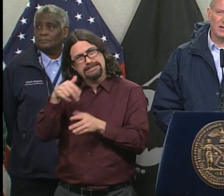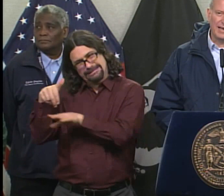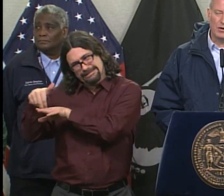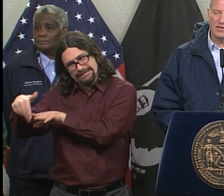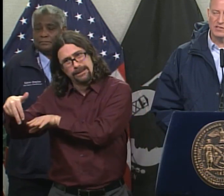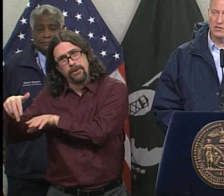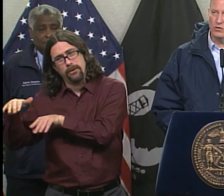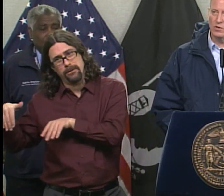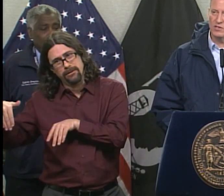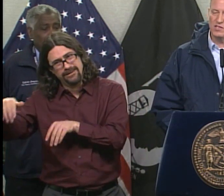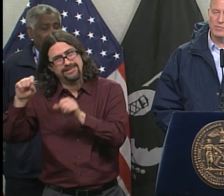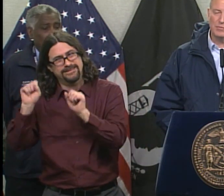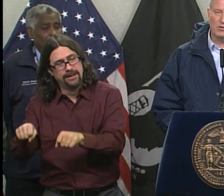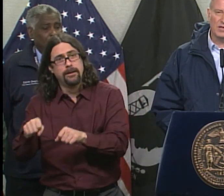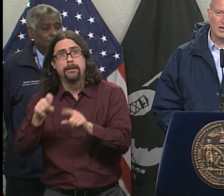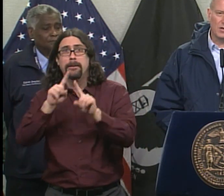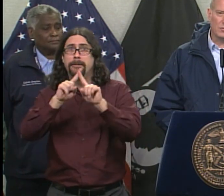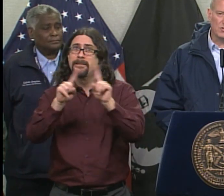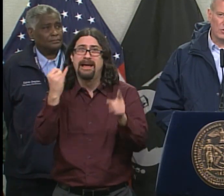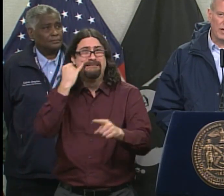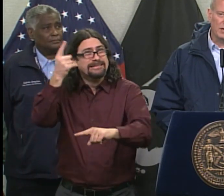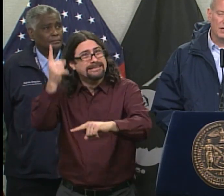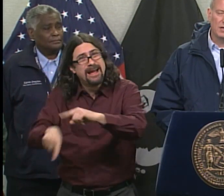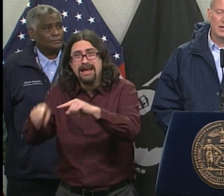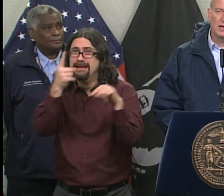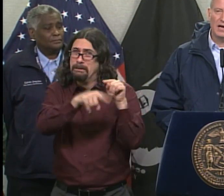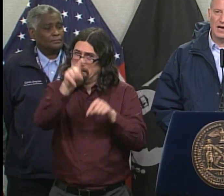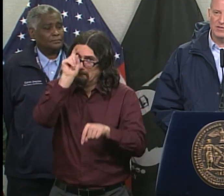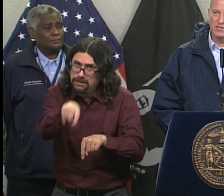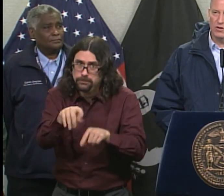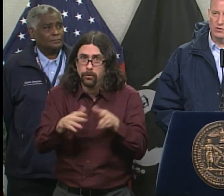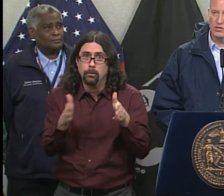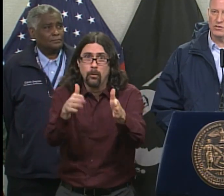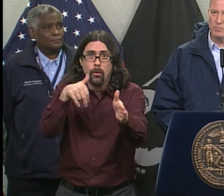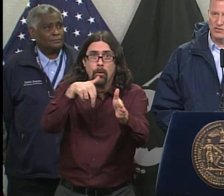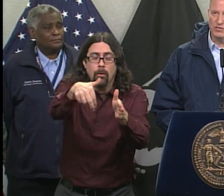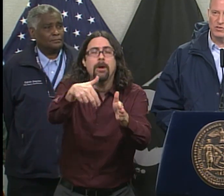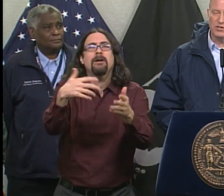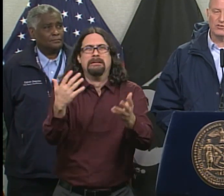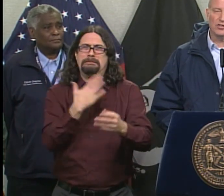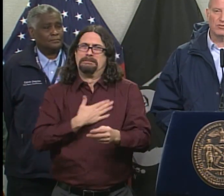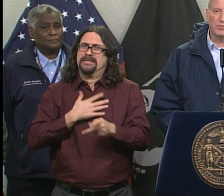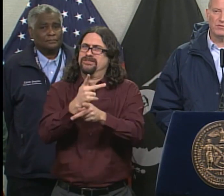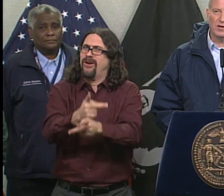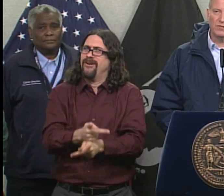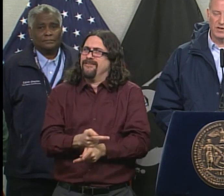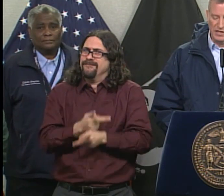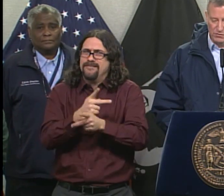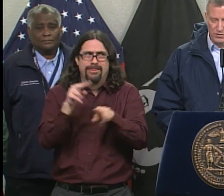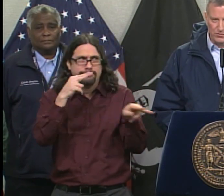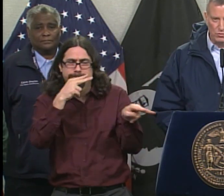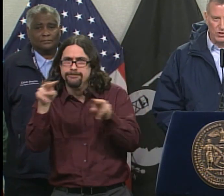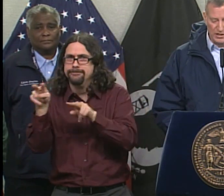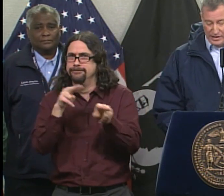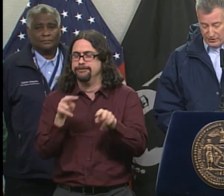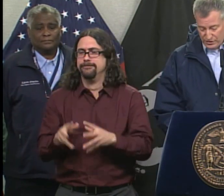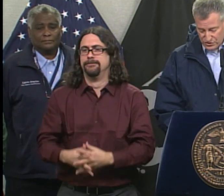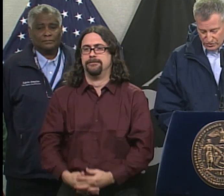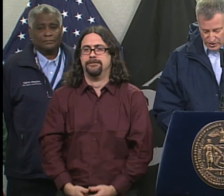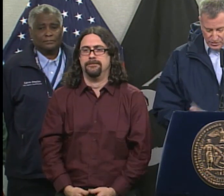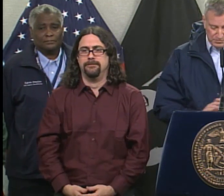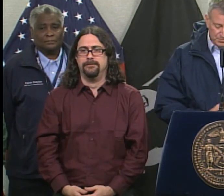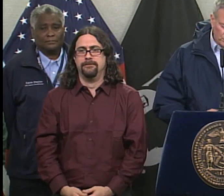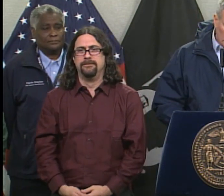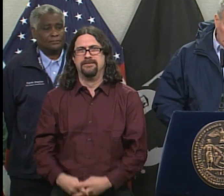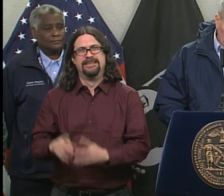they are now, because I don't want to see people in harm's way. Obviously, also, especially with young children, be very, very careful if you're walking in the